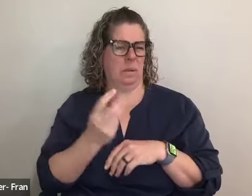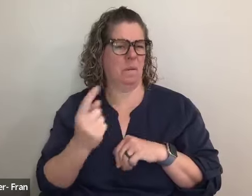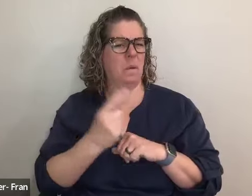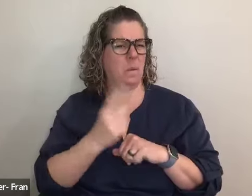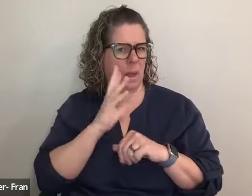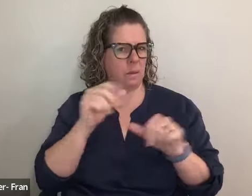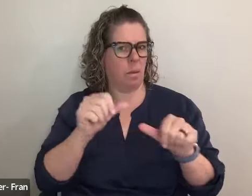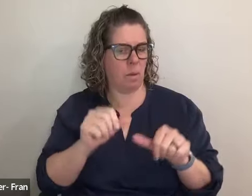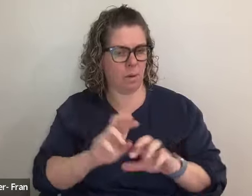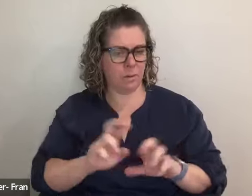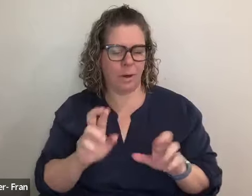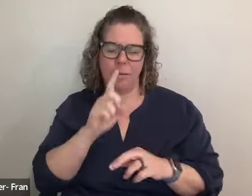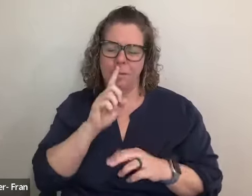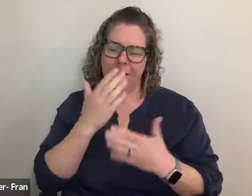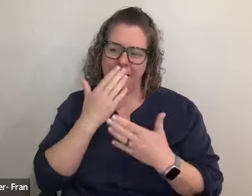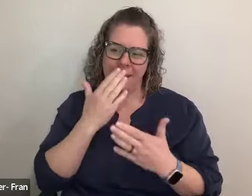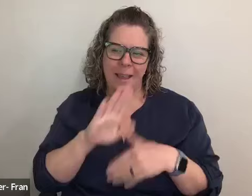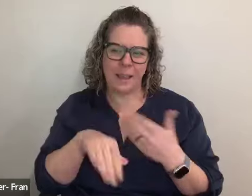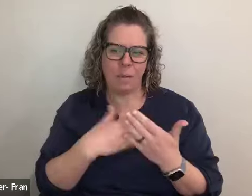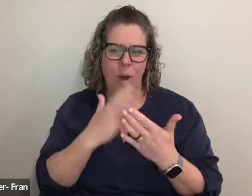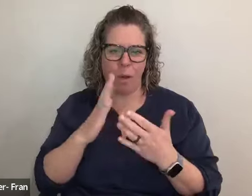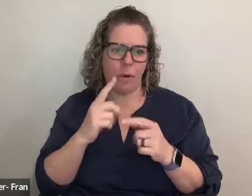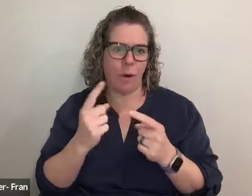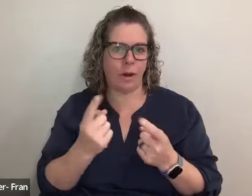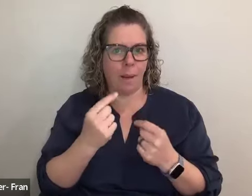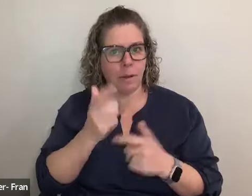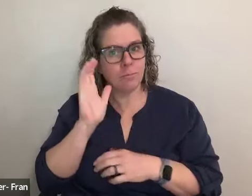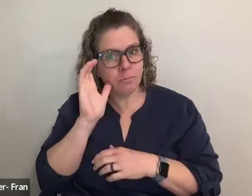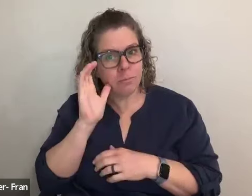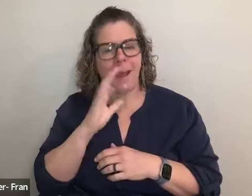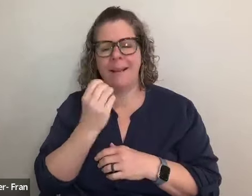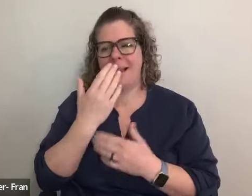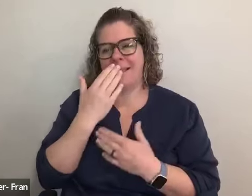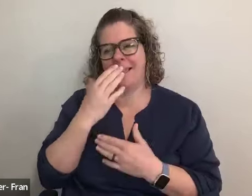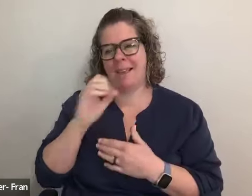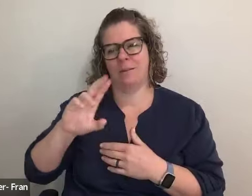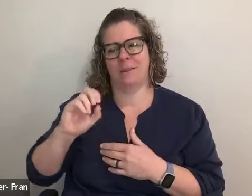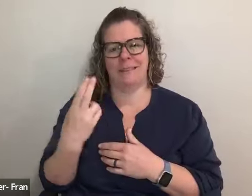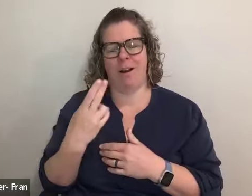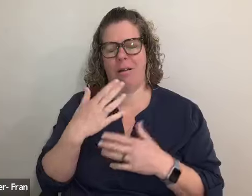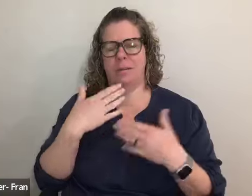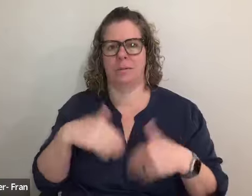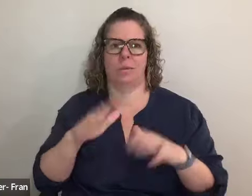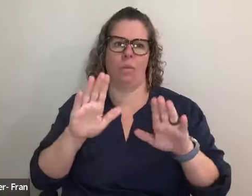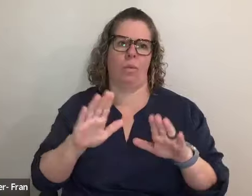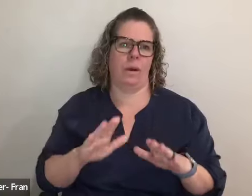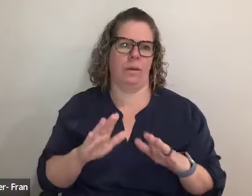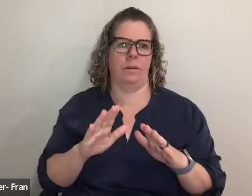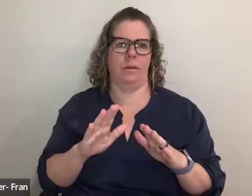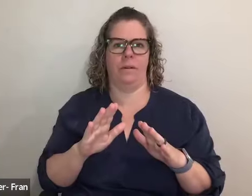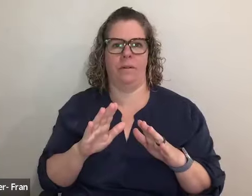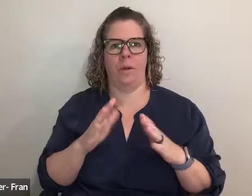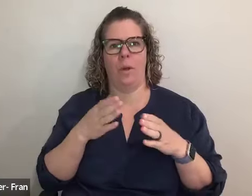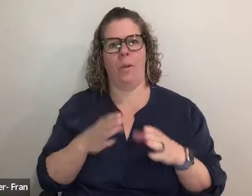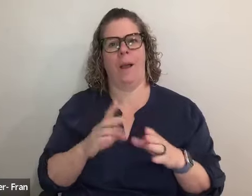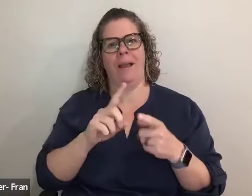days. And we really thank you all for attending. And once again, thanks, Sarah. This is just such a wonderful way to move into